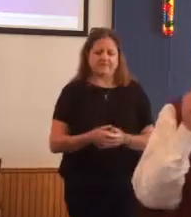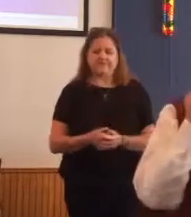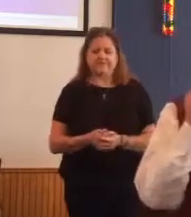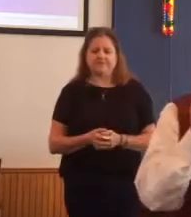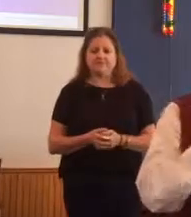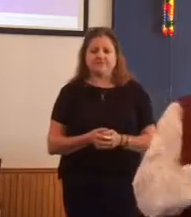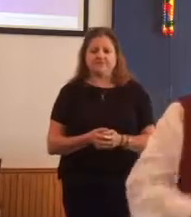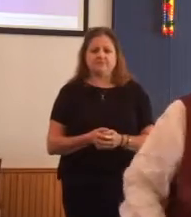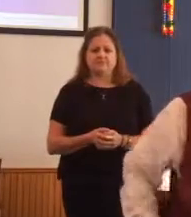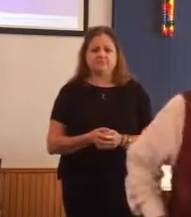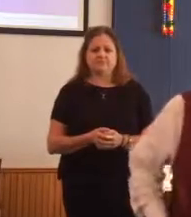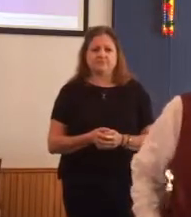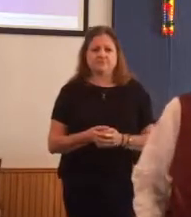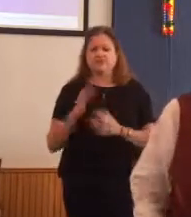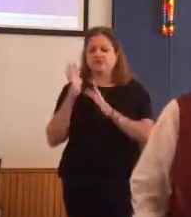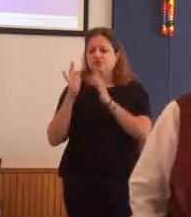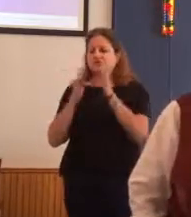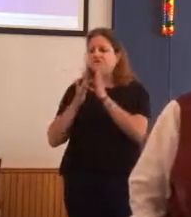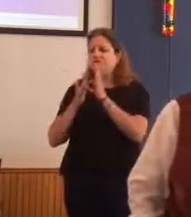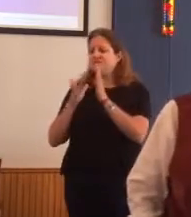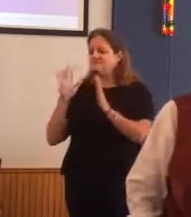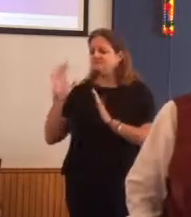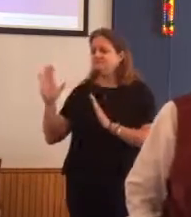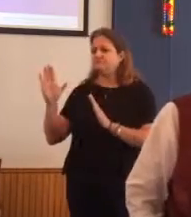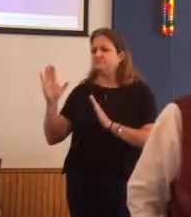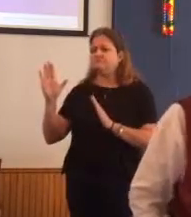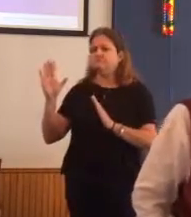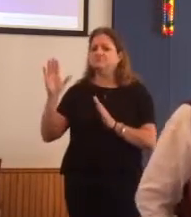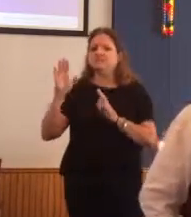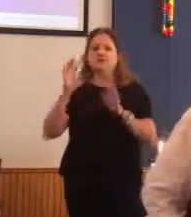I think that that's what Jesus was telling the disciples.